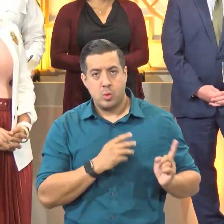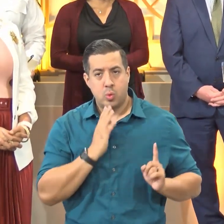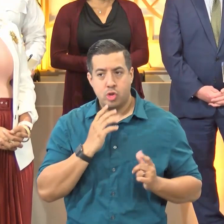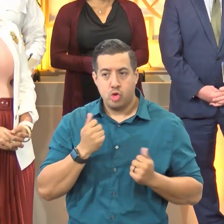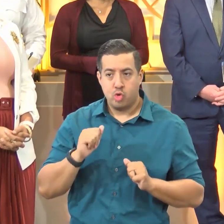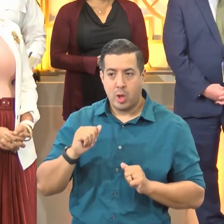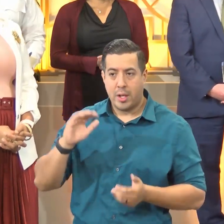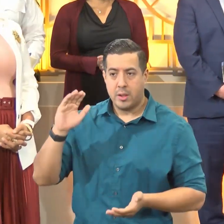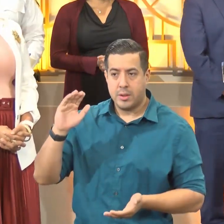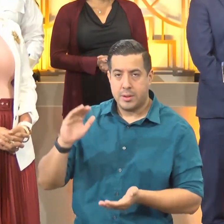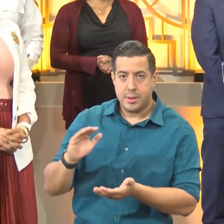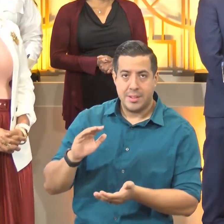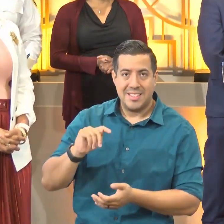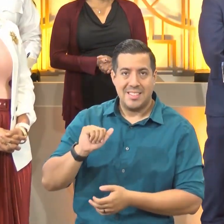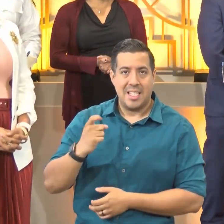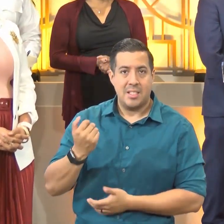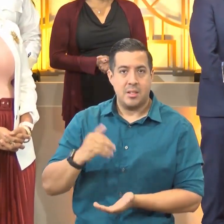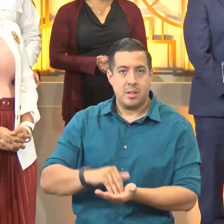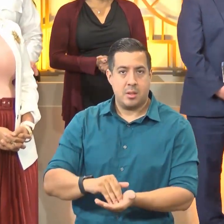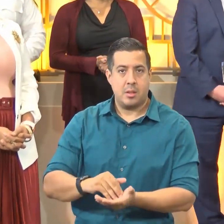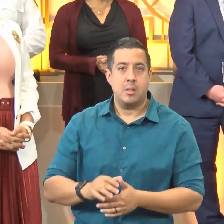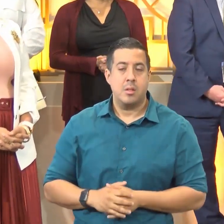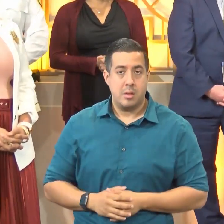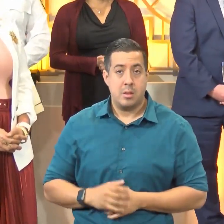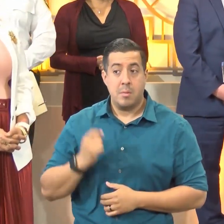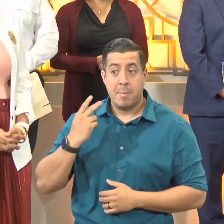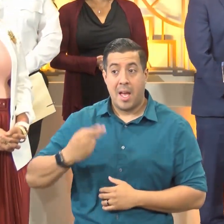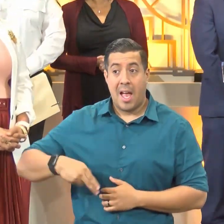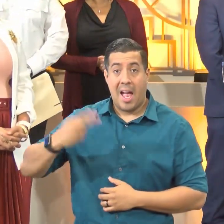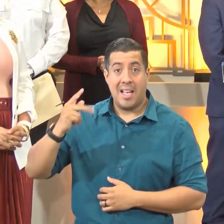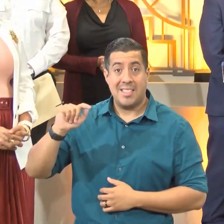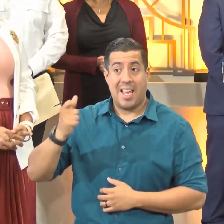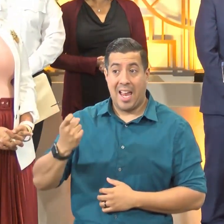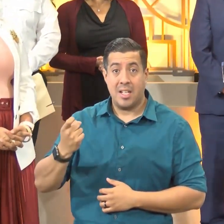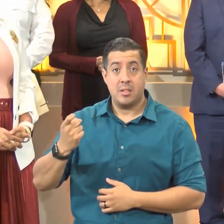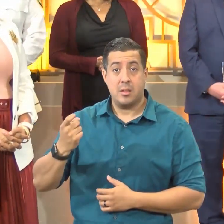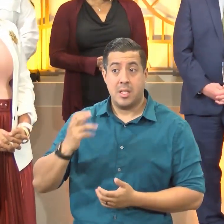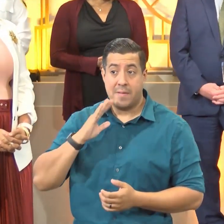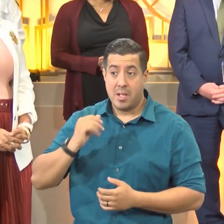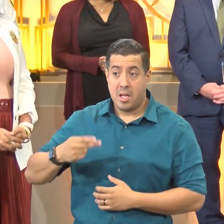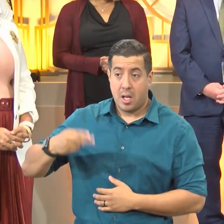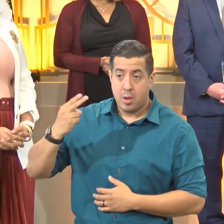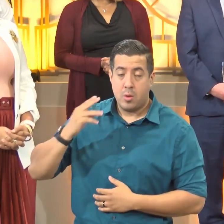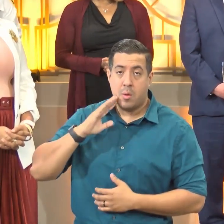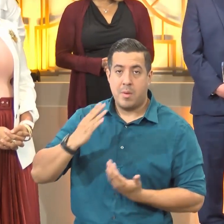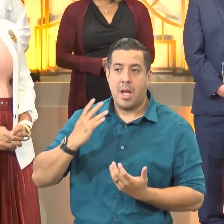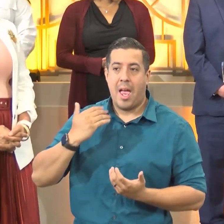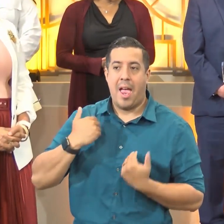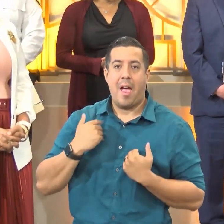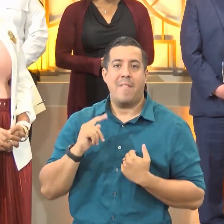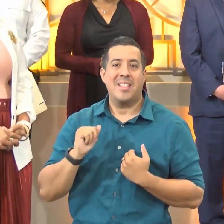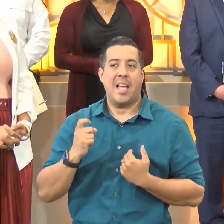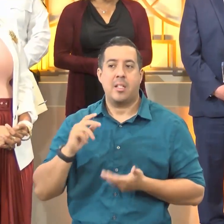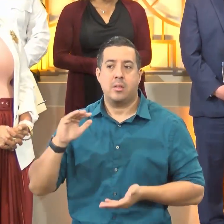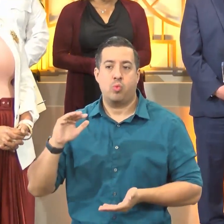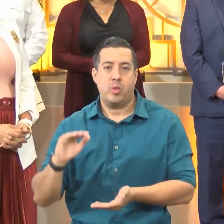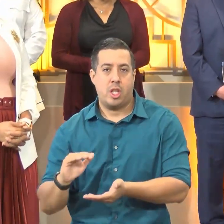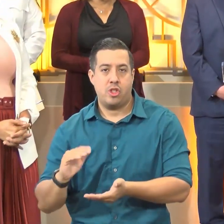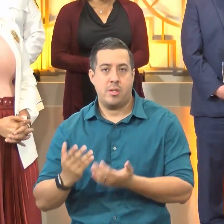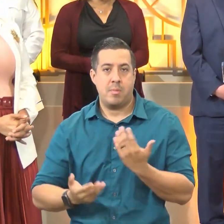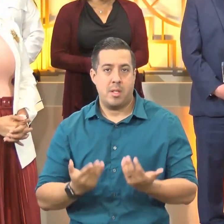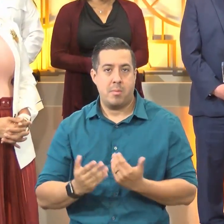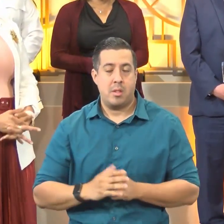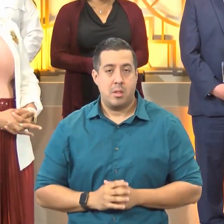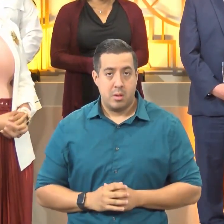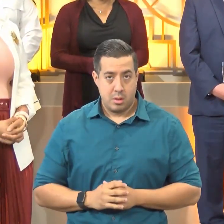rate again. A higher taxable value may result in a tax rate reduction. In view of